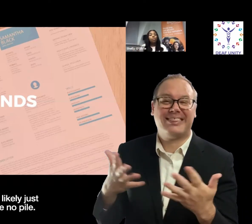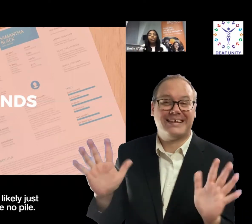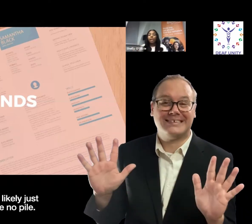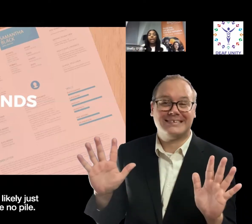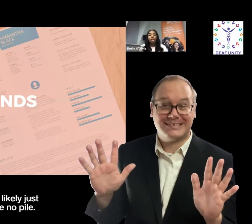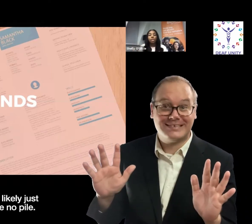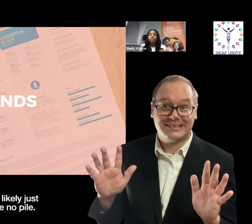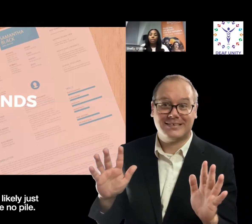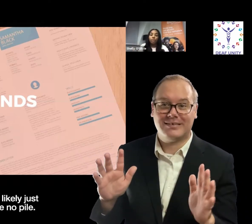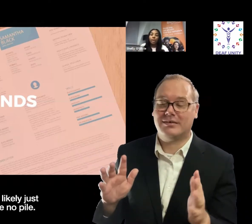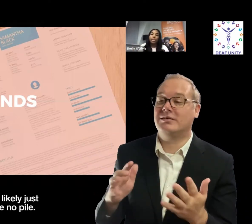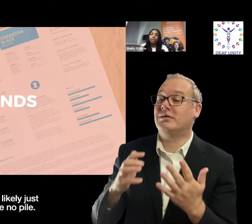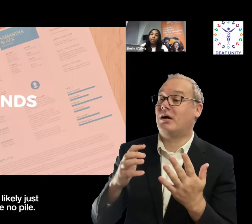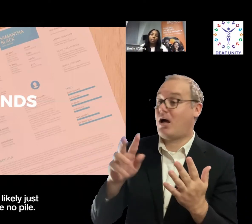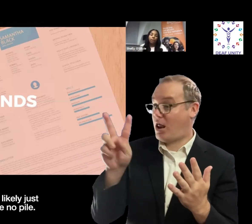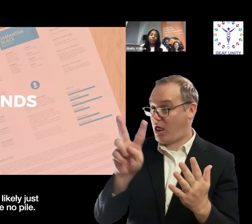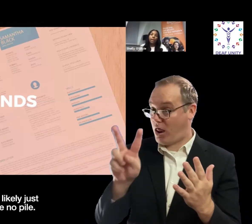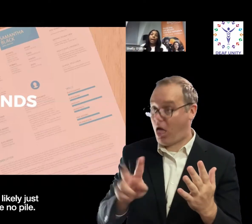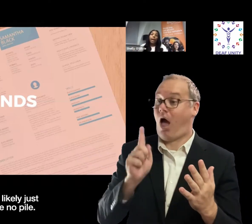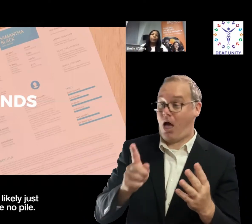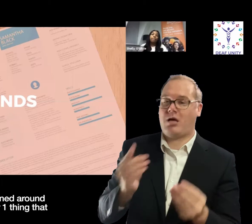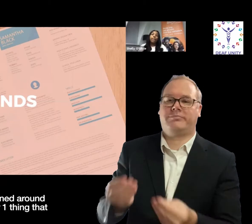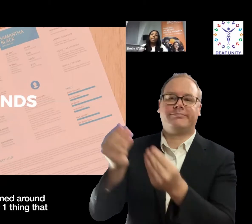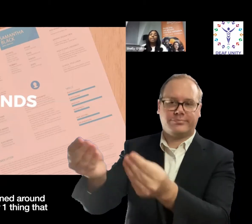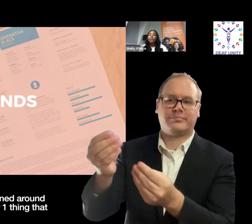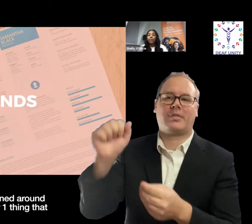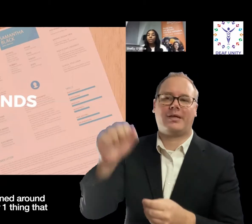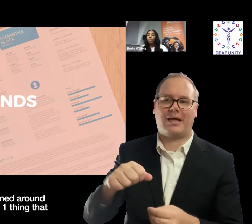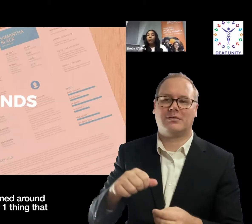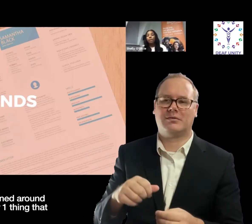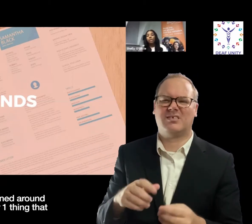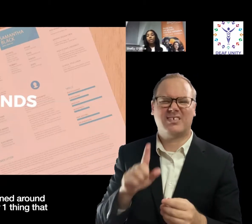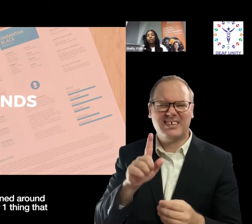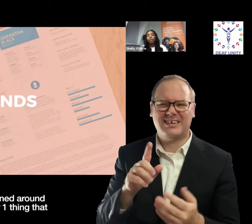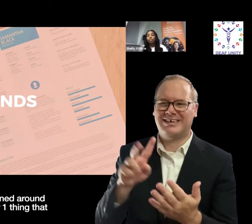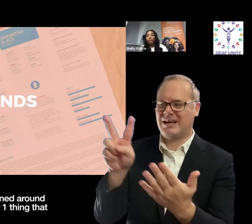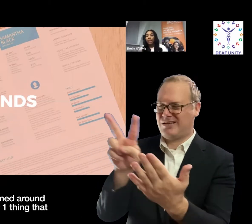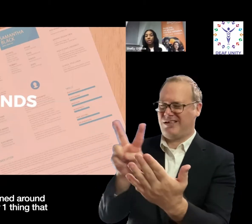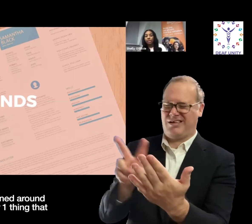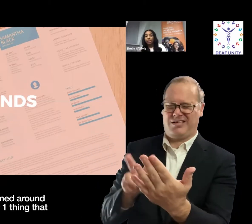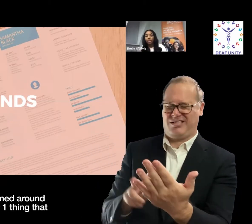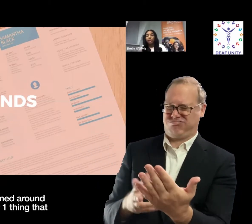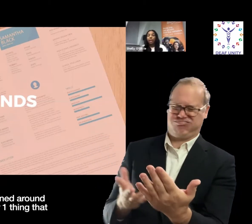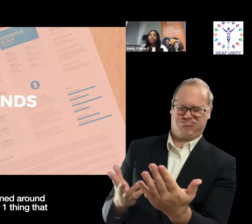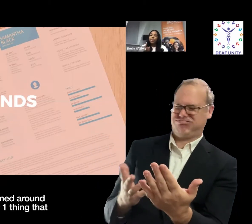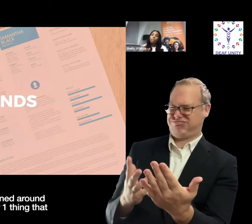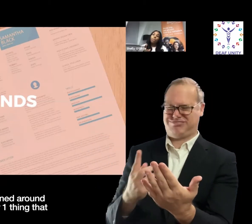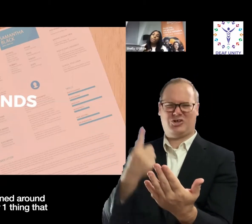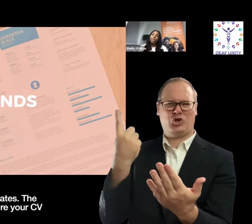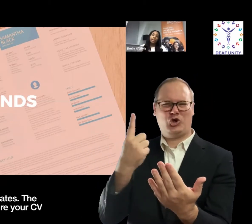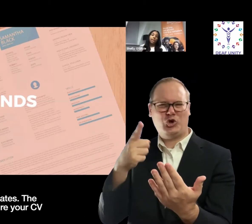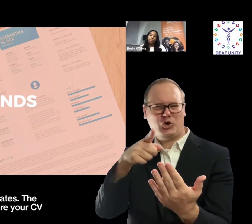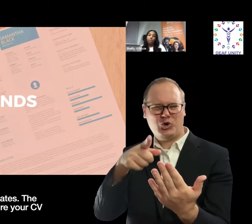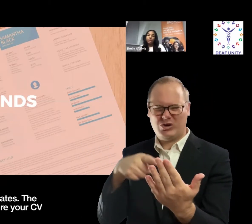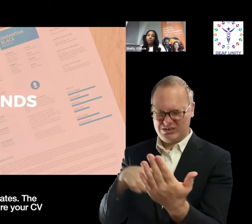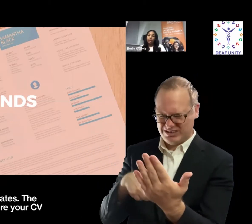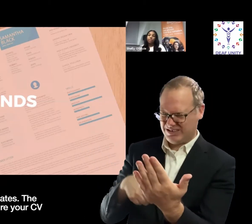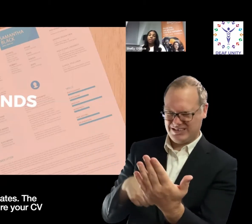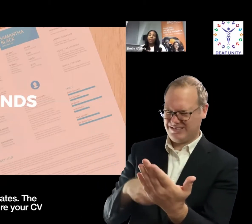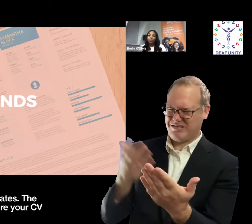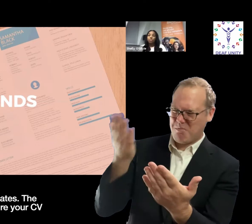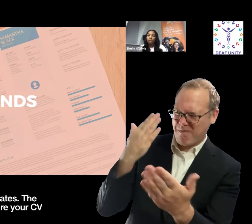they're more than likely just going to put you straight into the no pile. And this comes back to what I mentioned around communication skills. The number one thing that